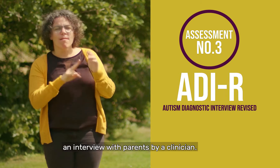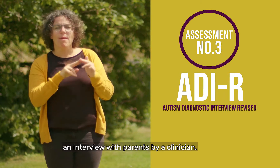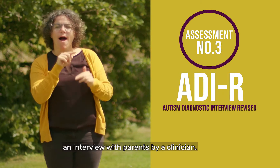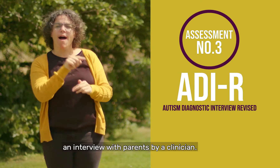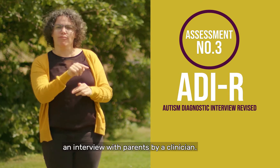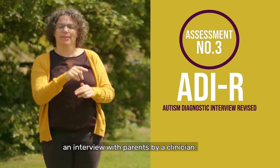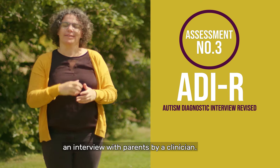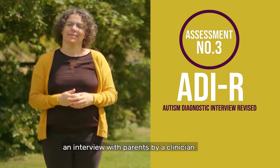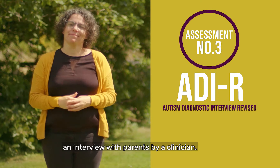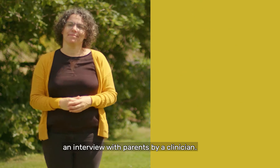clinician.